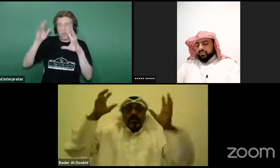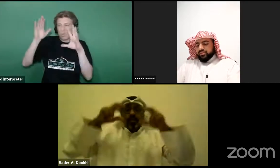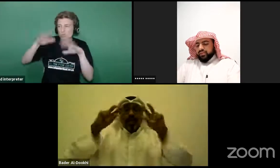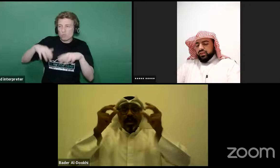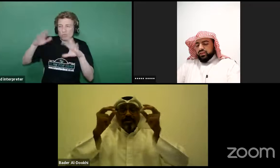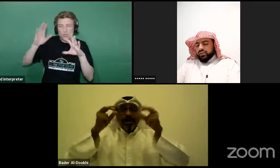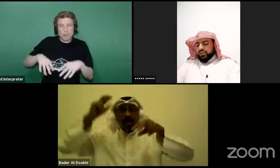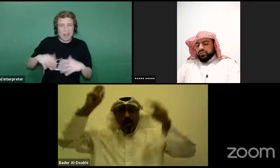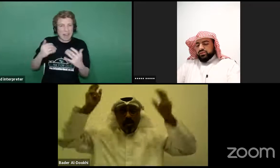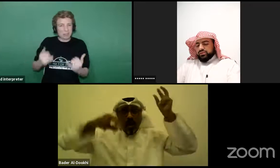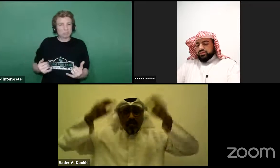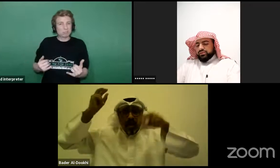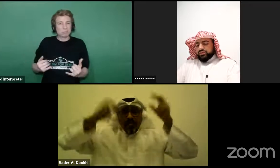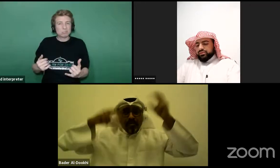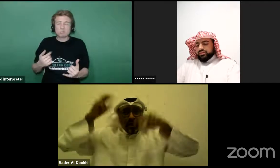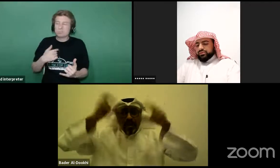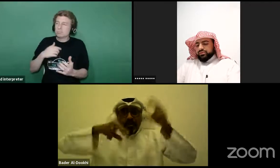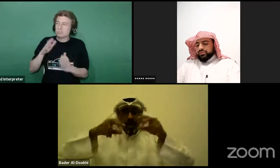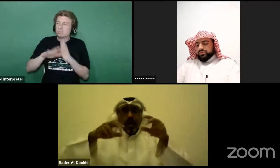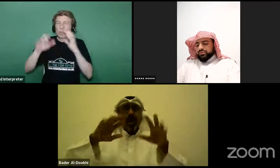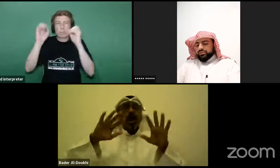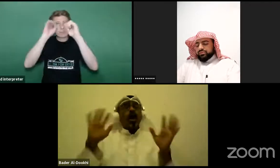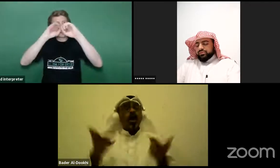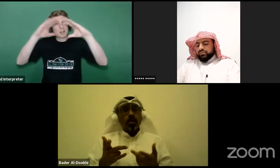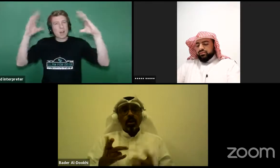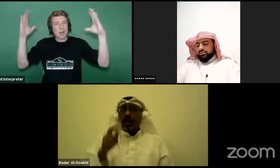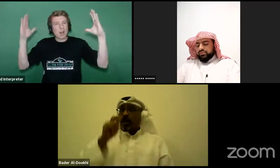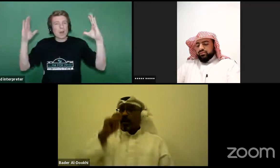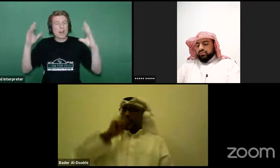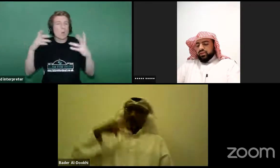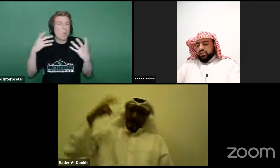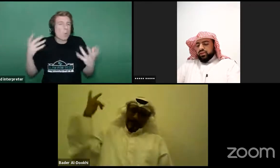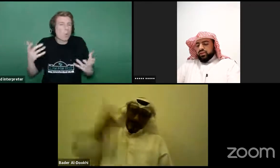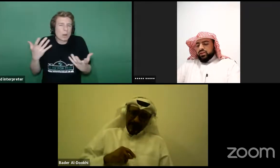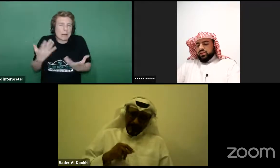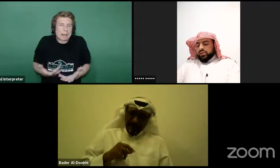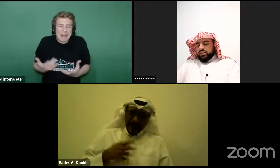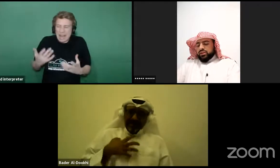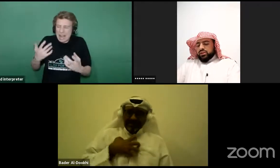from the sky or bring on us a painful torment."